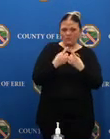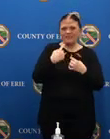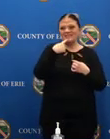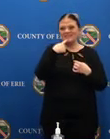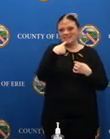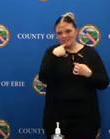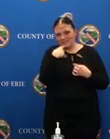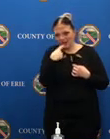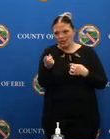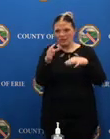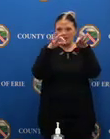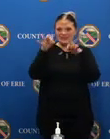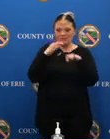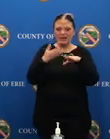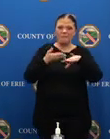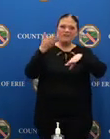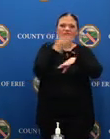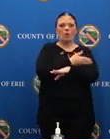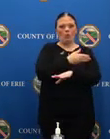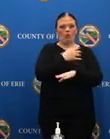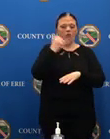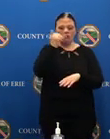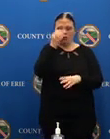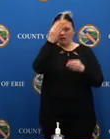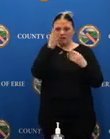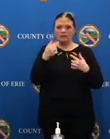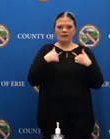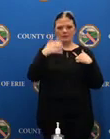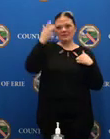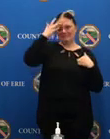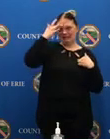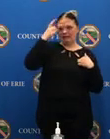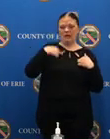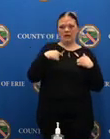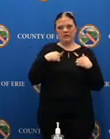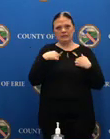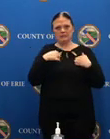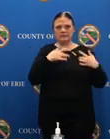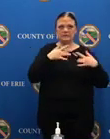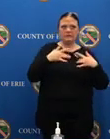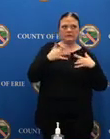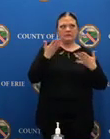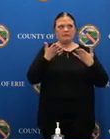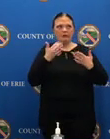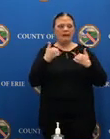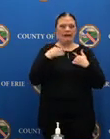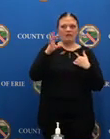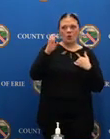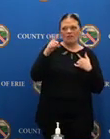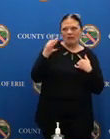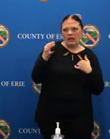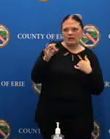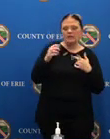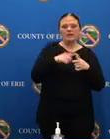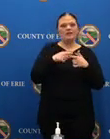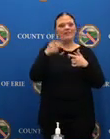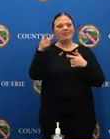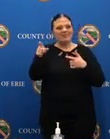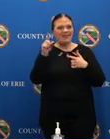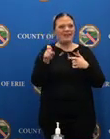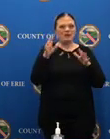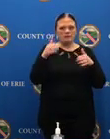them beforehand, call beforehand, let them know that you're sick and you're worried you might have COVID-19, and so they can take the